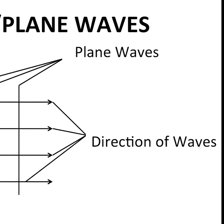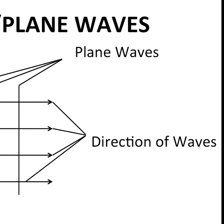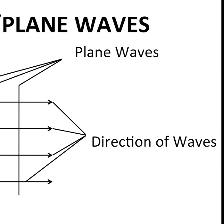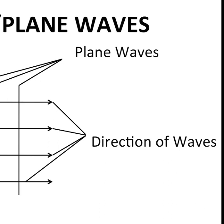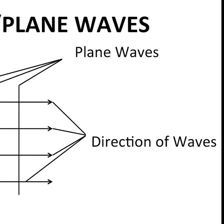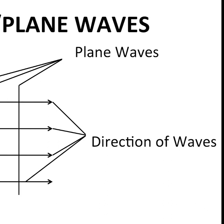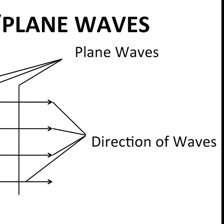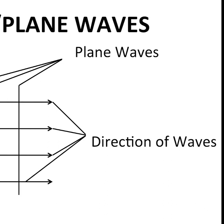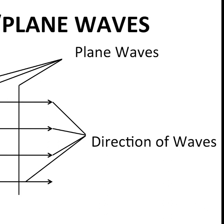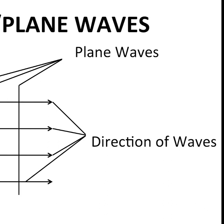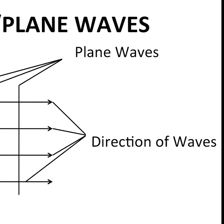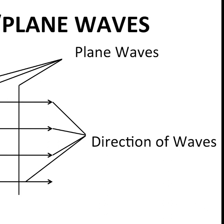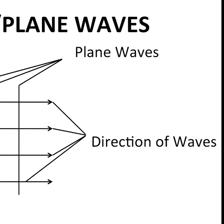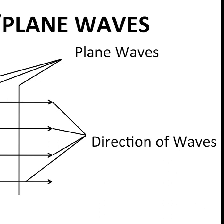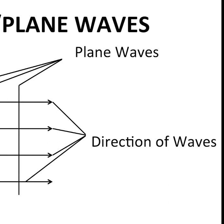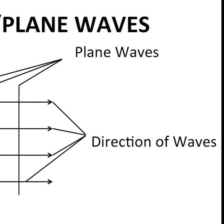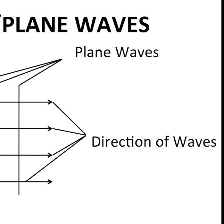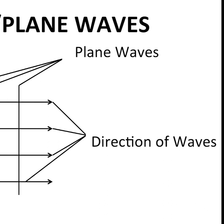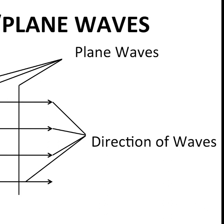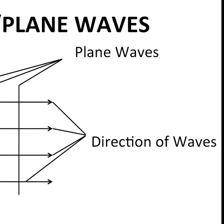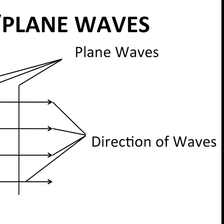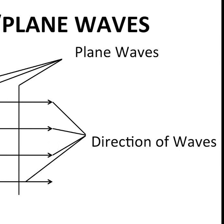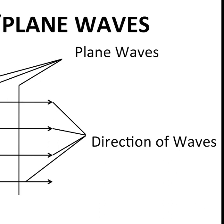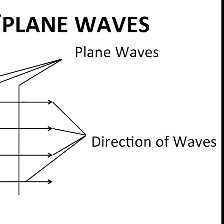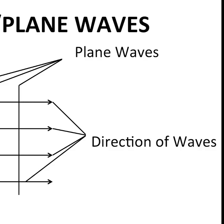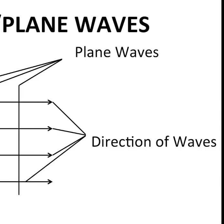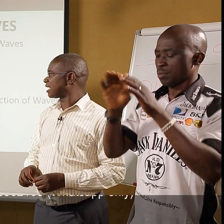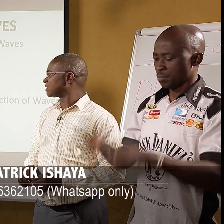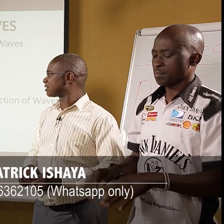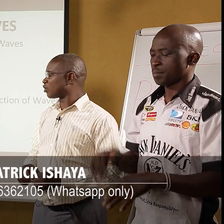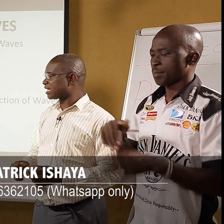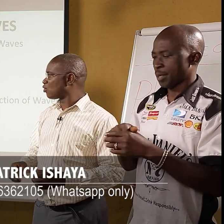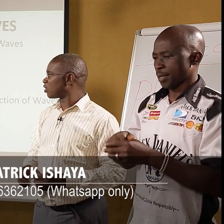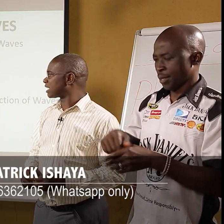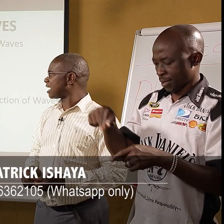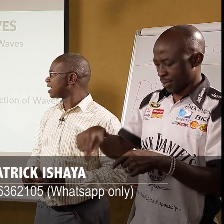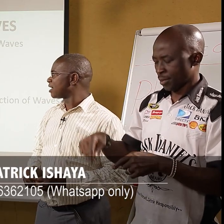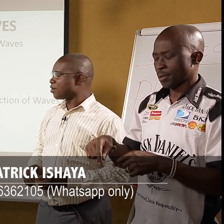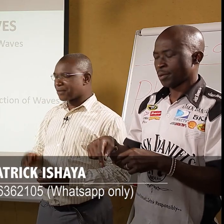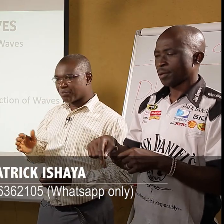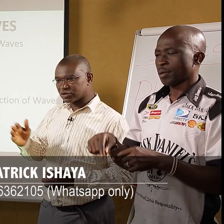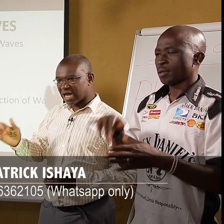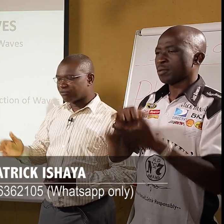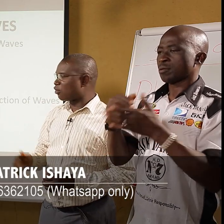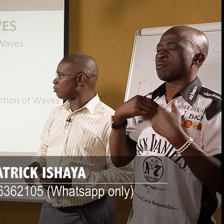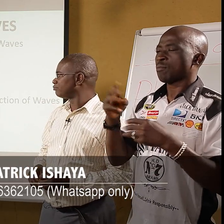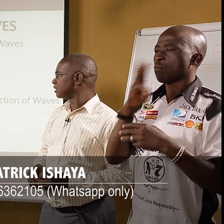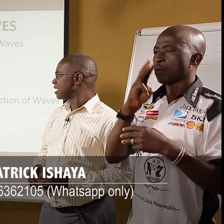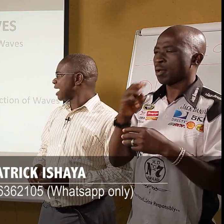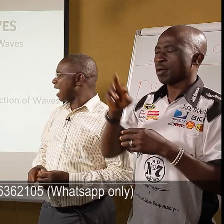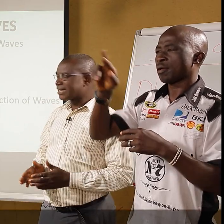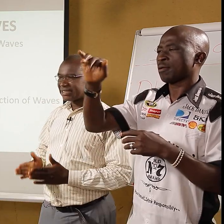is straight in nature. And once it drops into the ripple tank containing water, ripples are